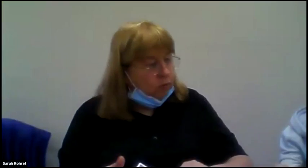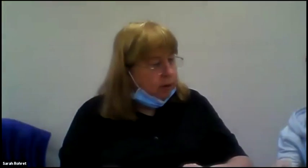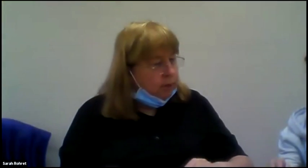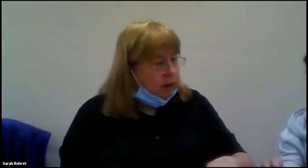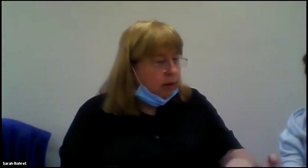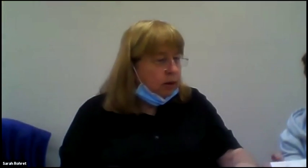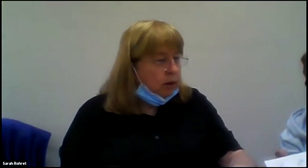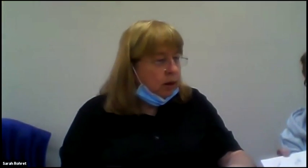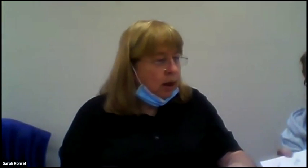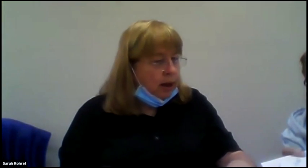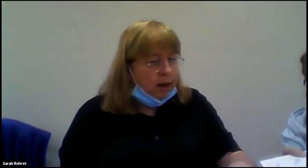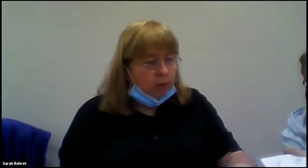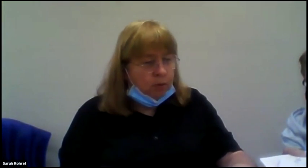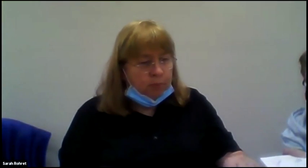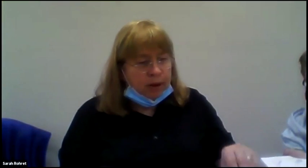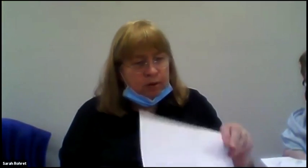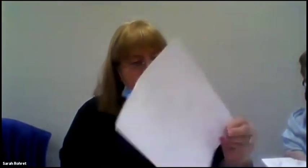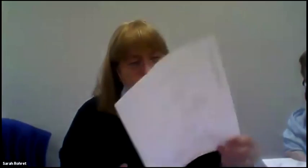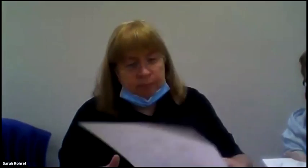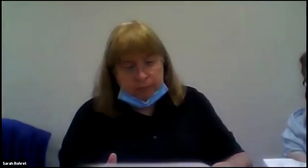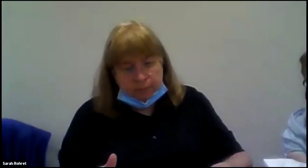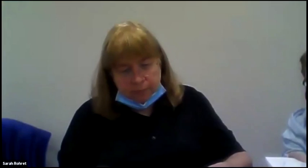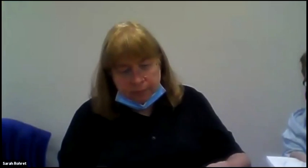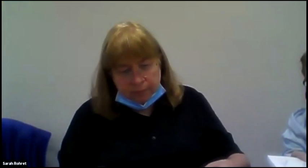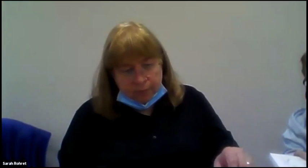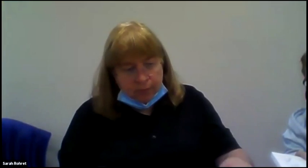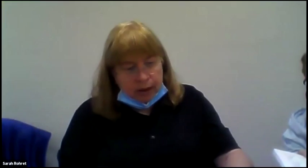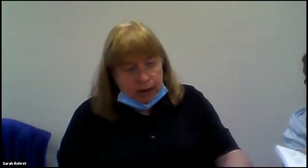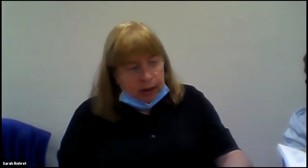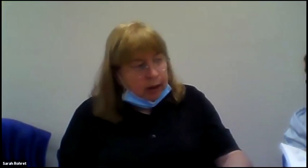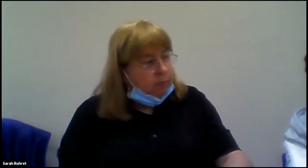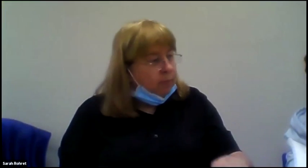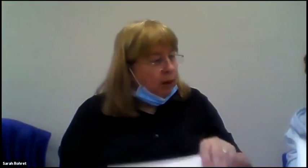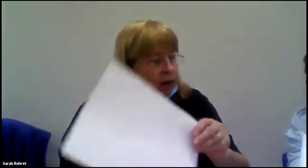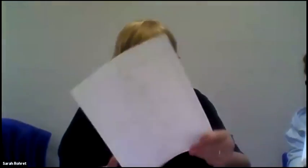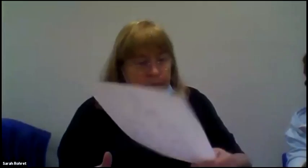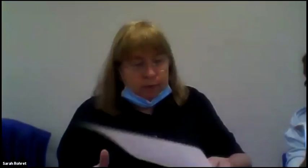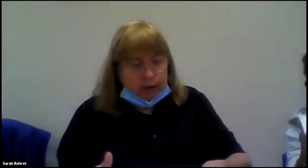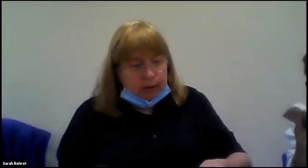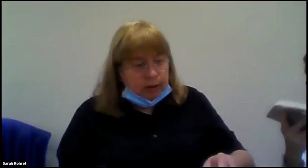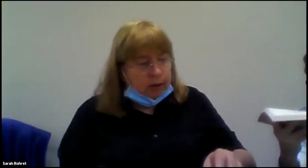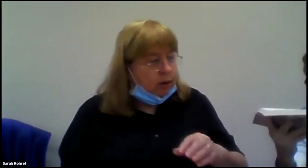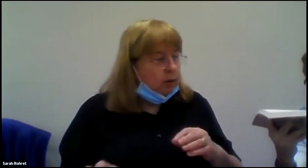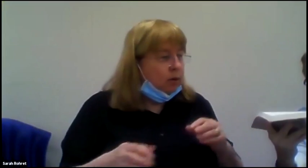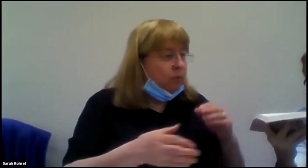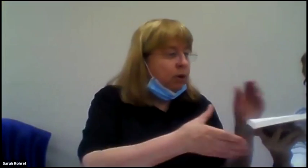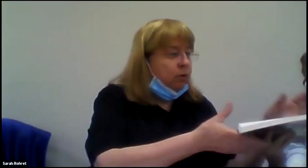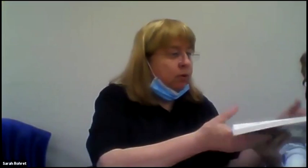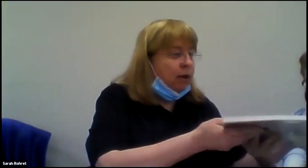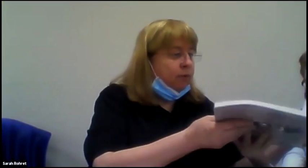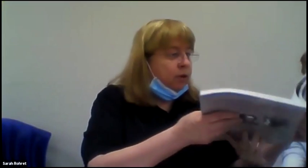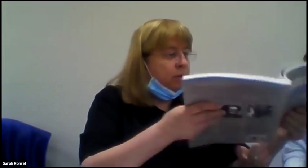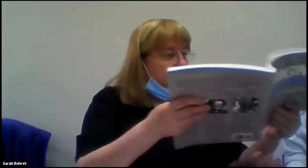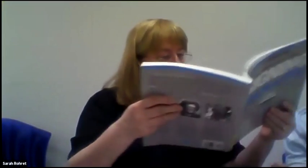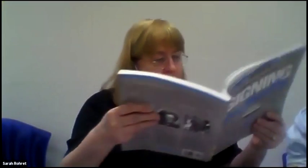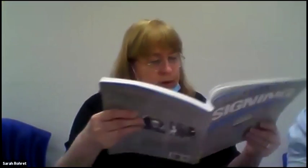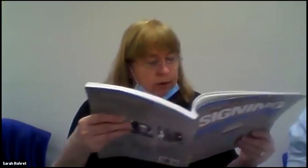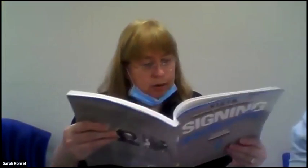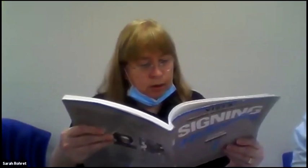Oh, and I had a whole bunch of them. Maybe I left it. What do you have here? There's one